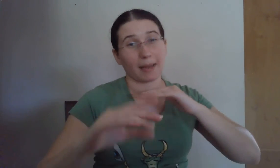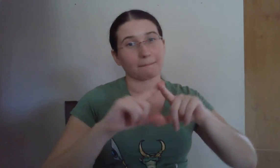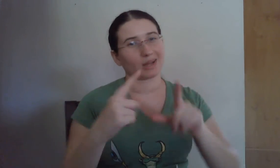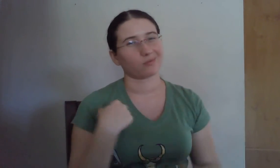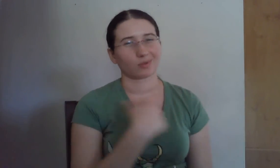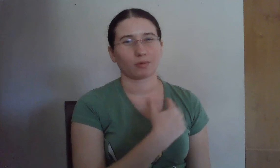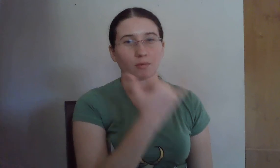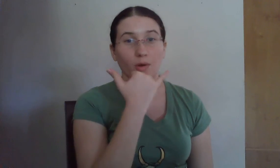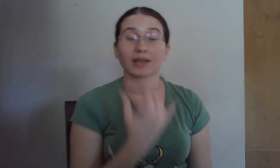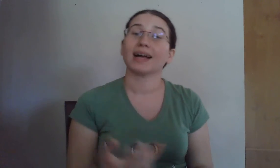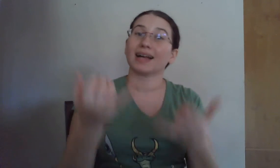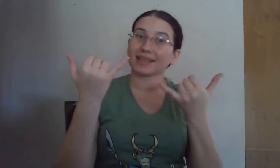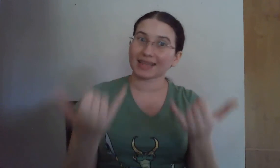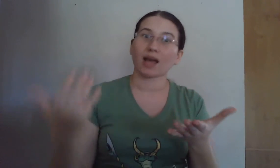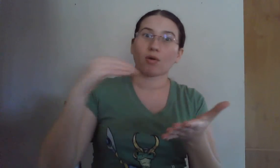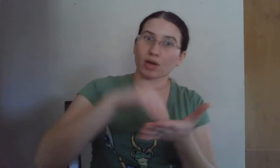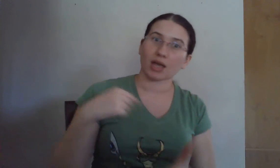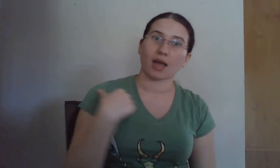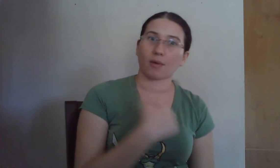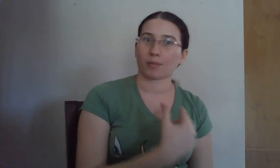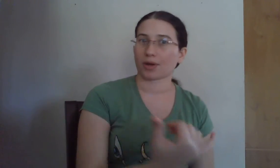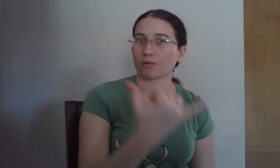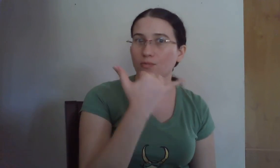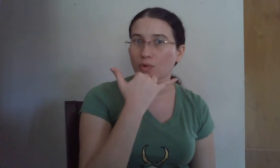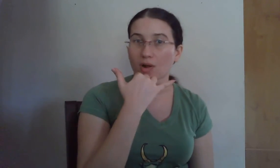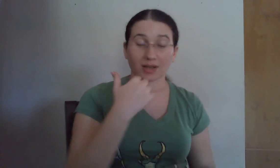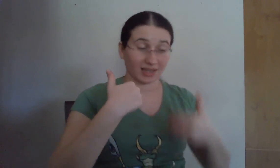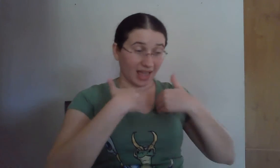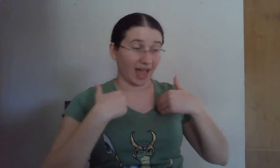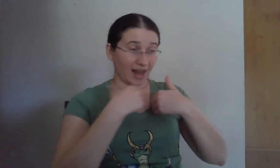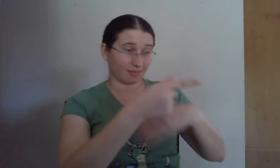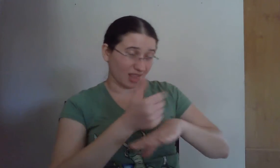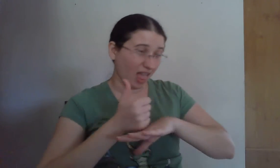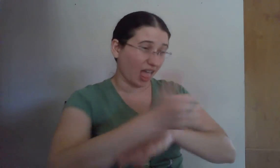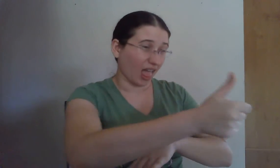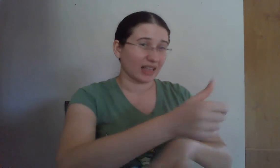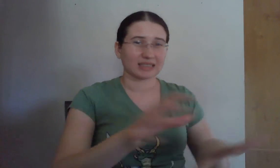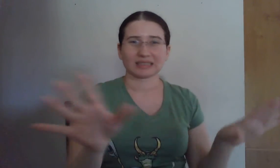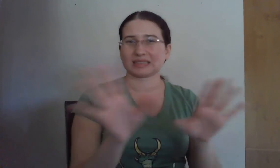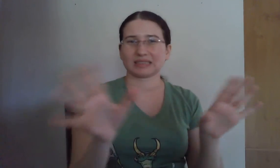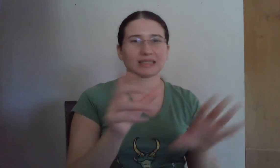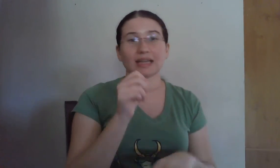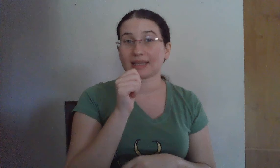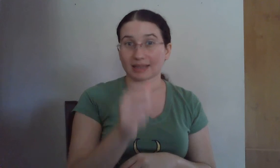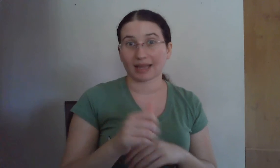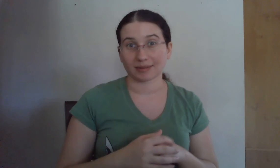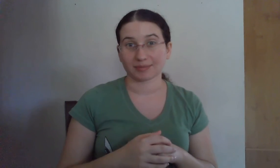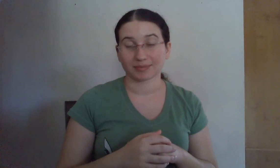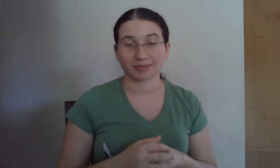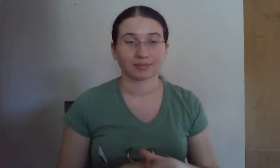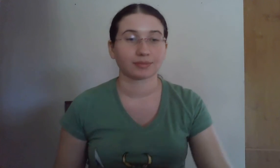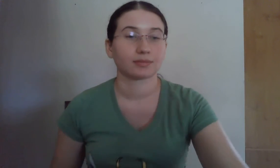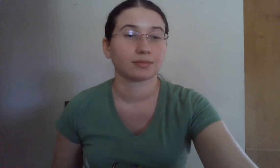And I want to invite you now to come along on my journey of re-education and discovery.